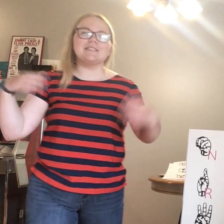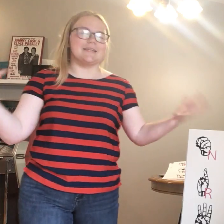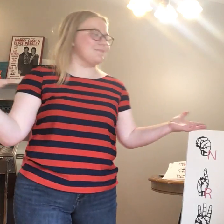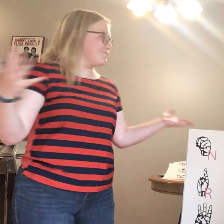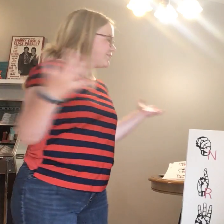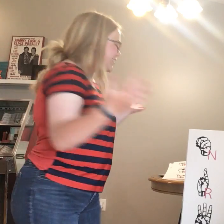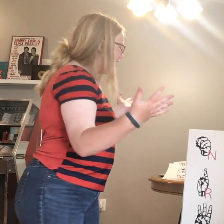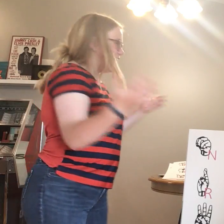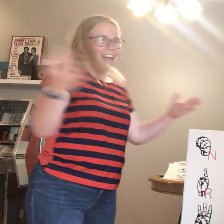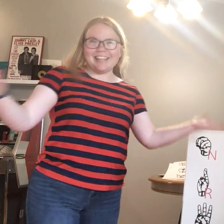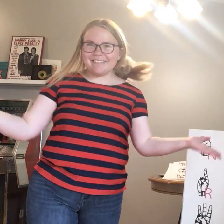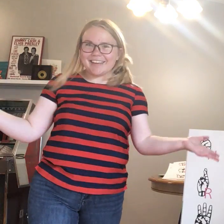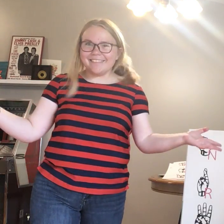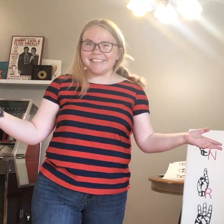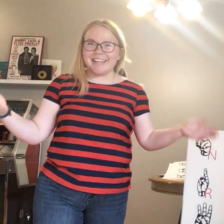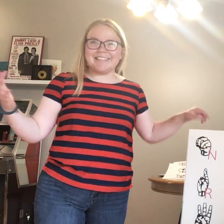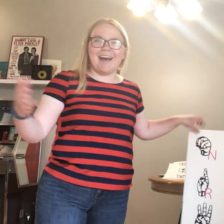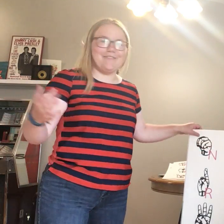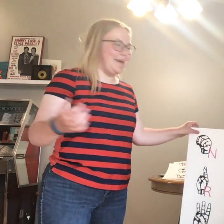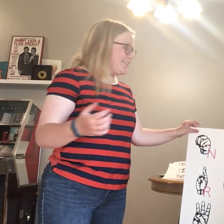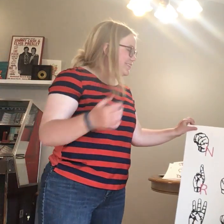Z. There we go. That's the alphabet.